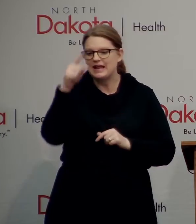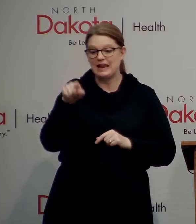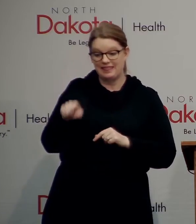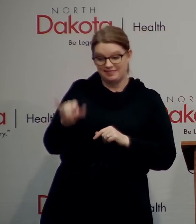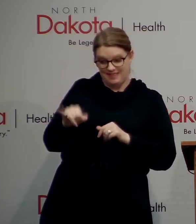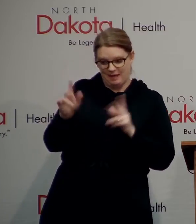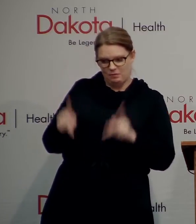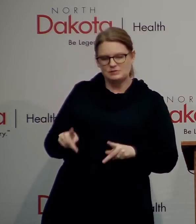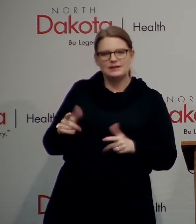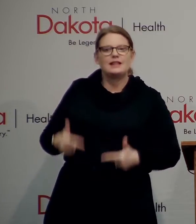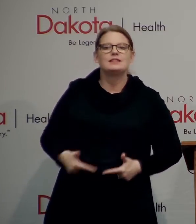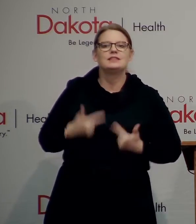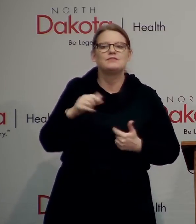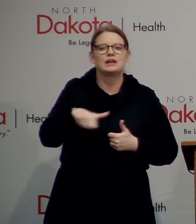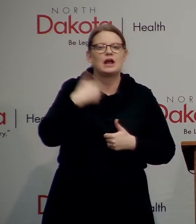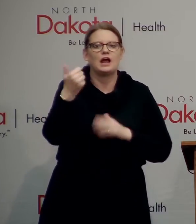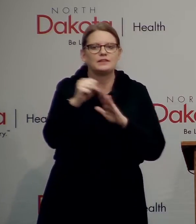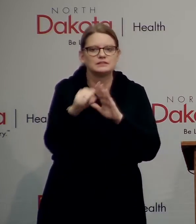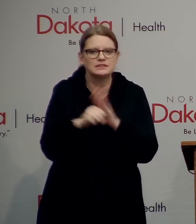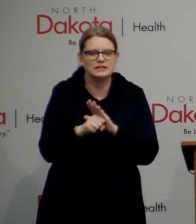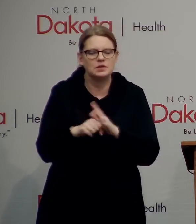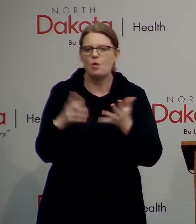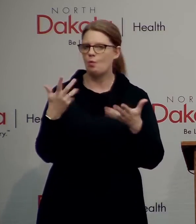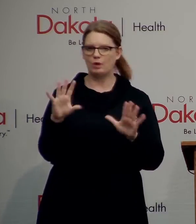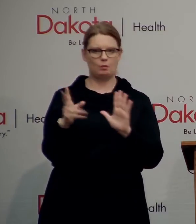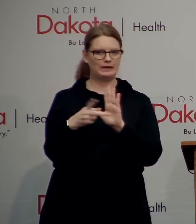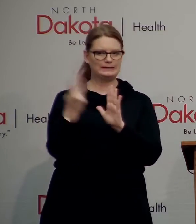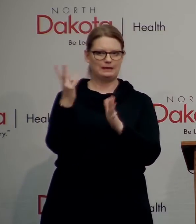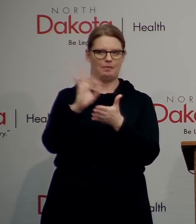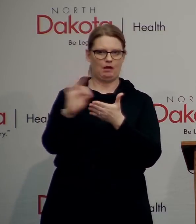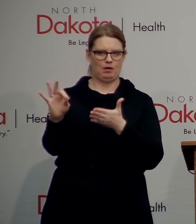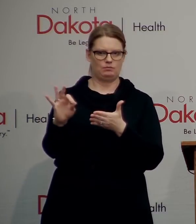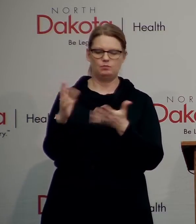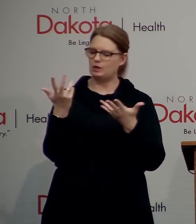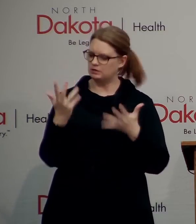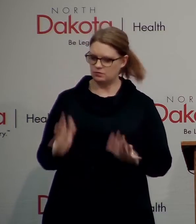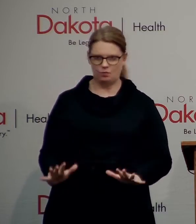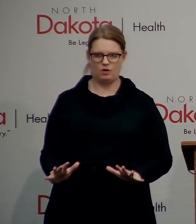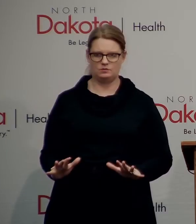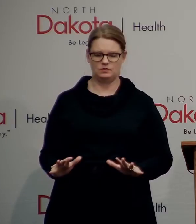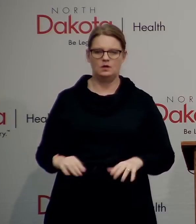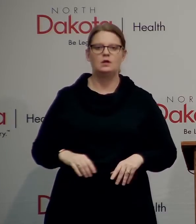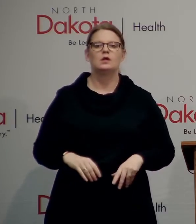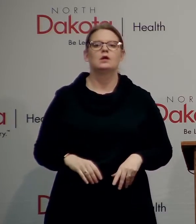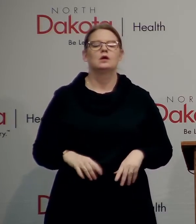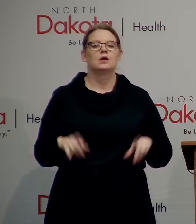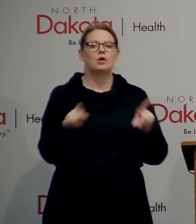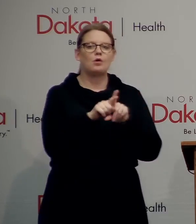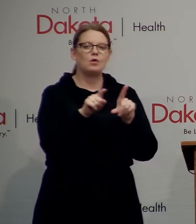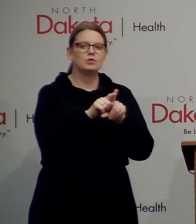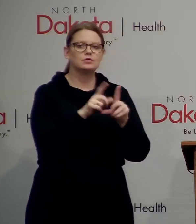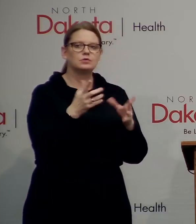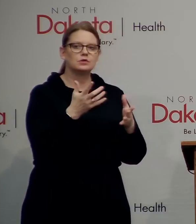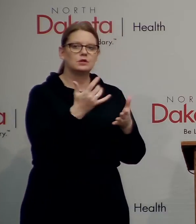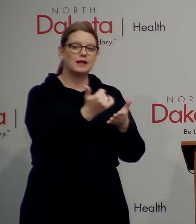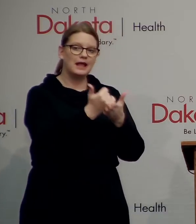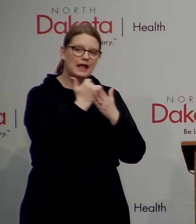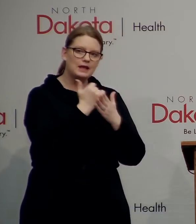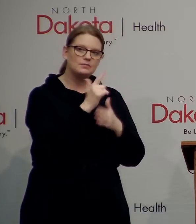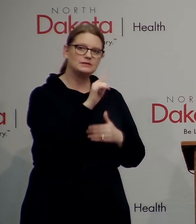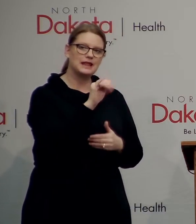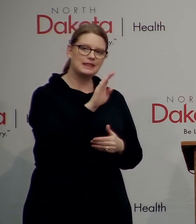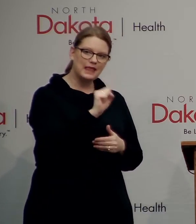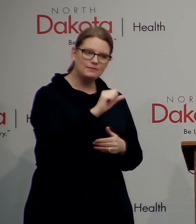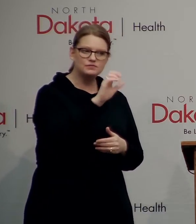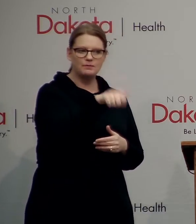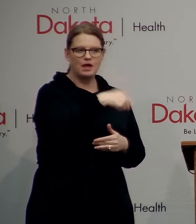states. This allows us to not double count these numbers. This also will help us with labs